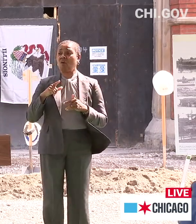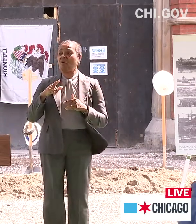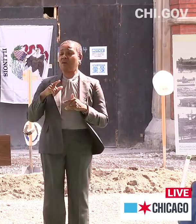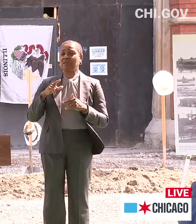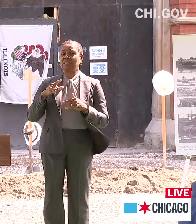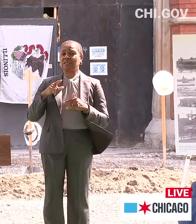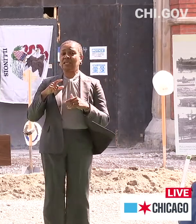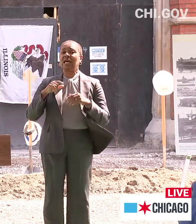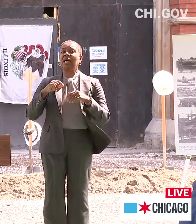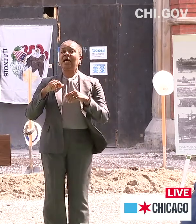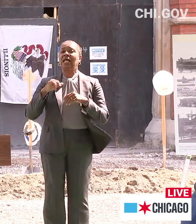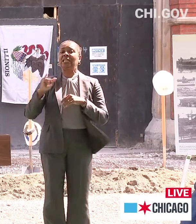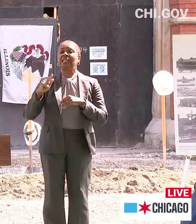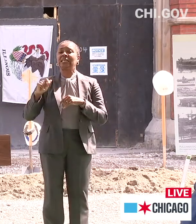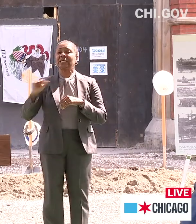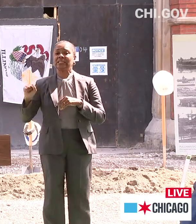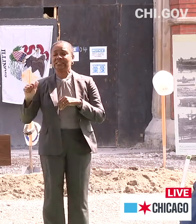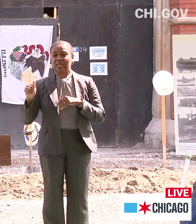Starks.